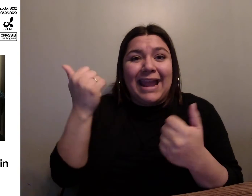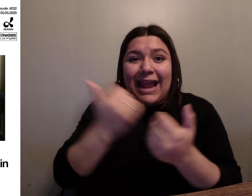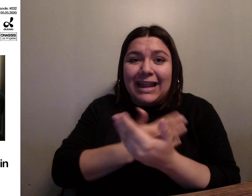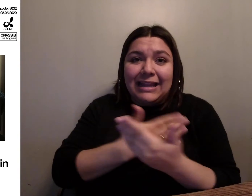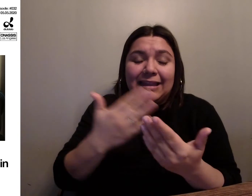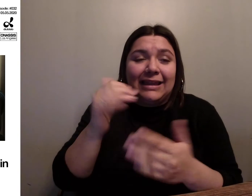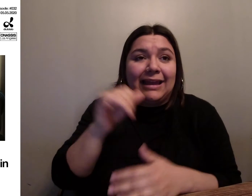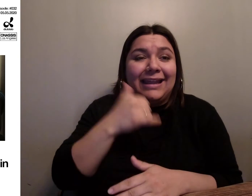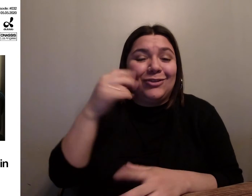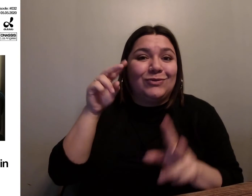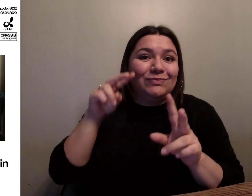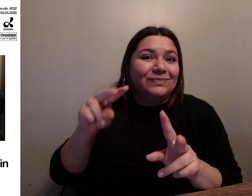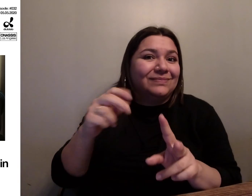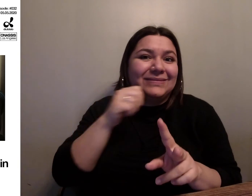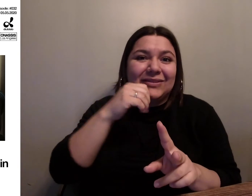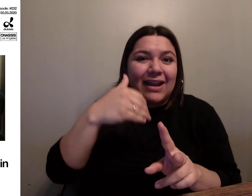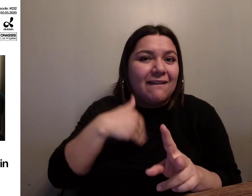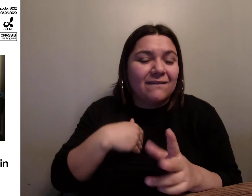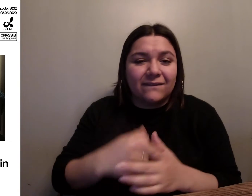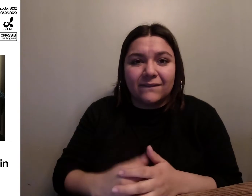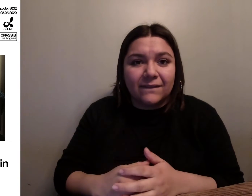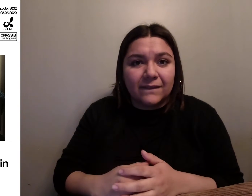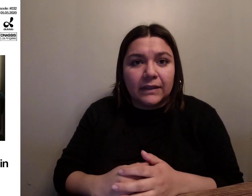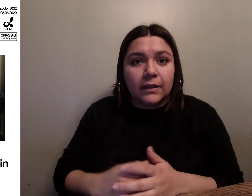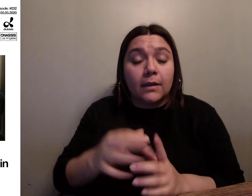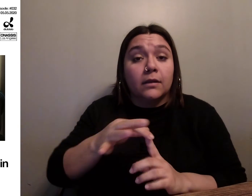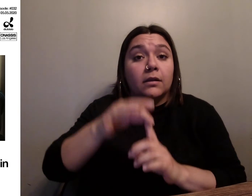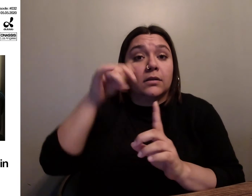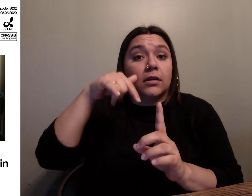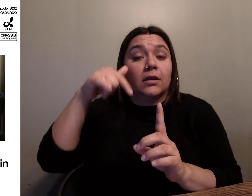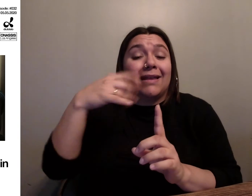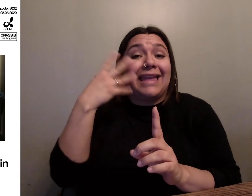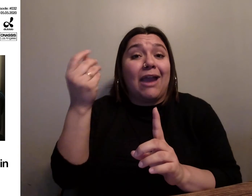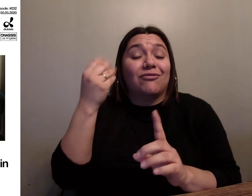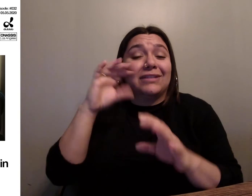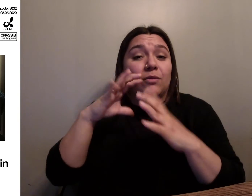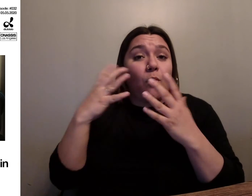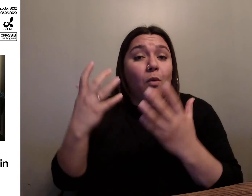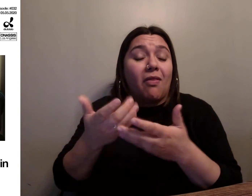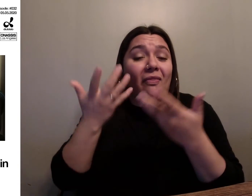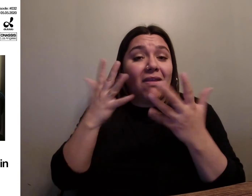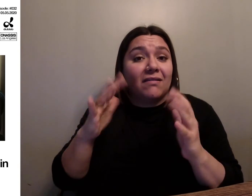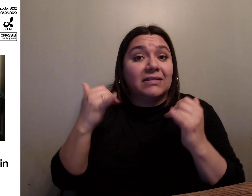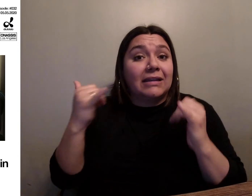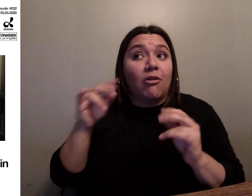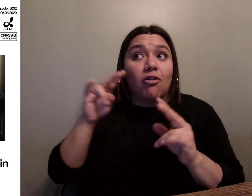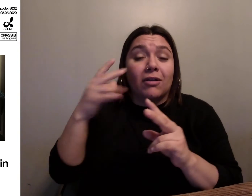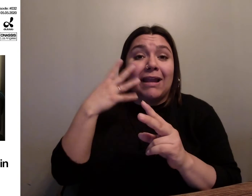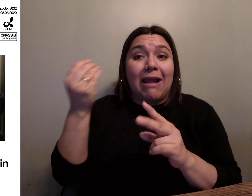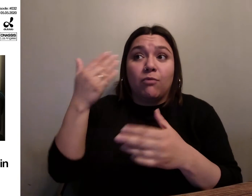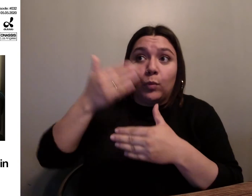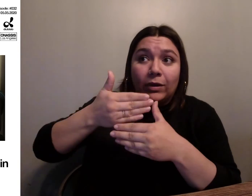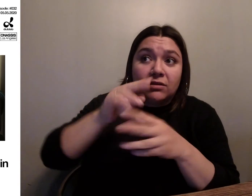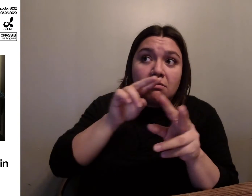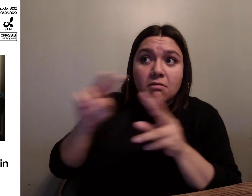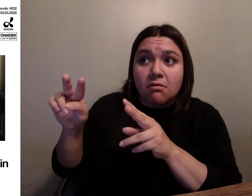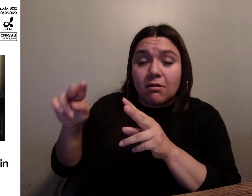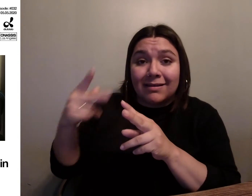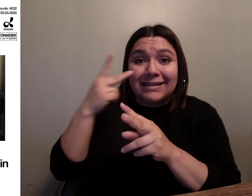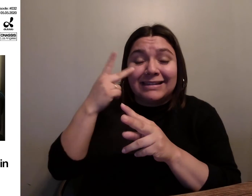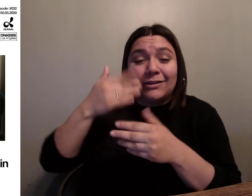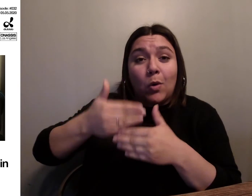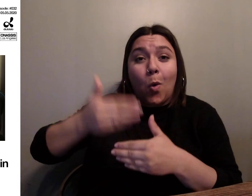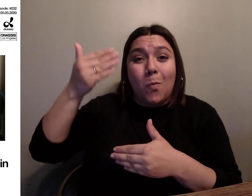windows and they're opening up their windows and they're listening to the world in a way that they never did before. Viruses don't understand